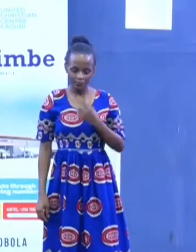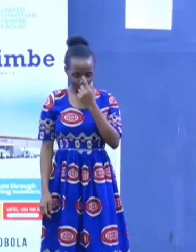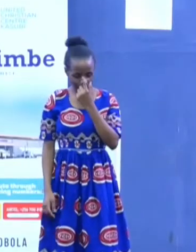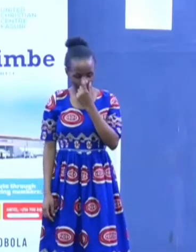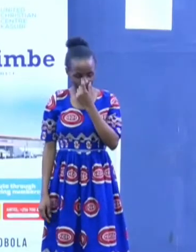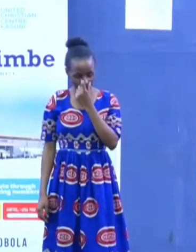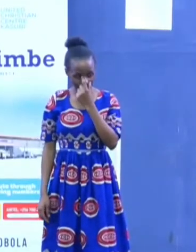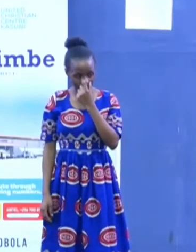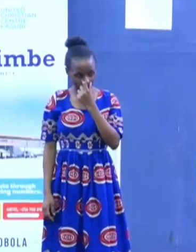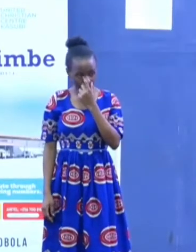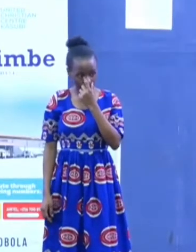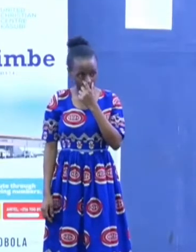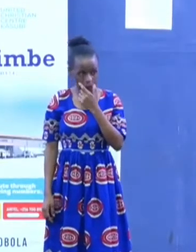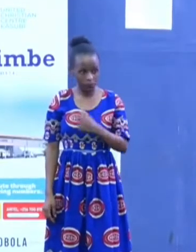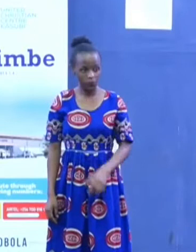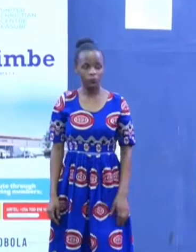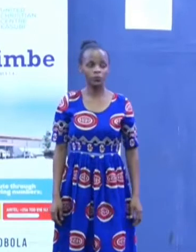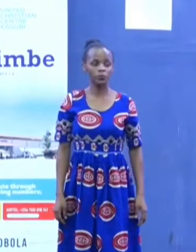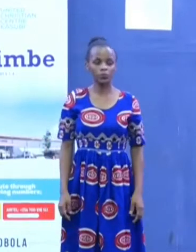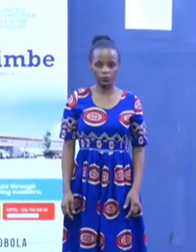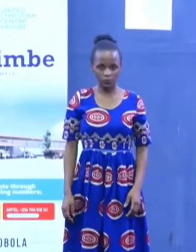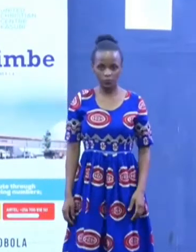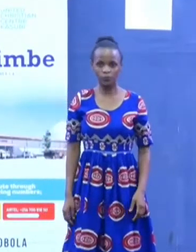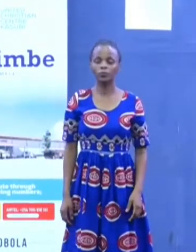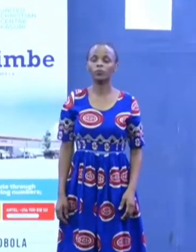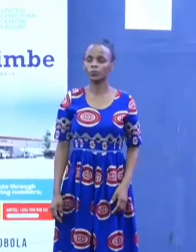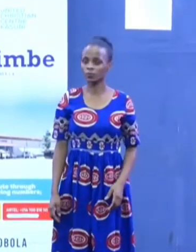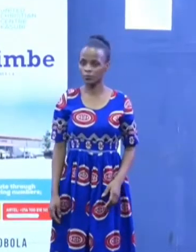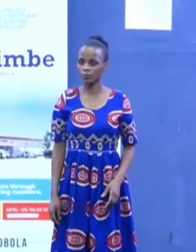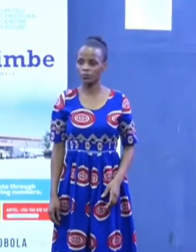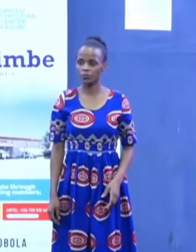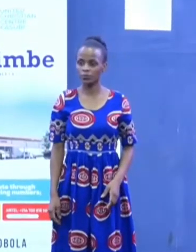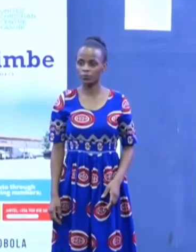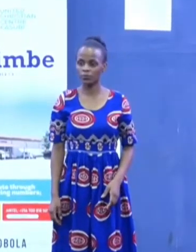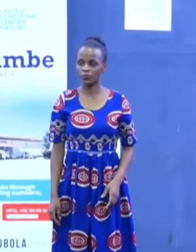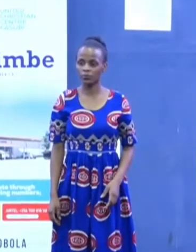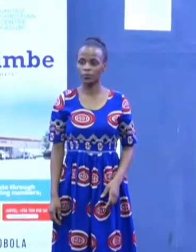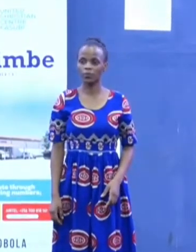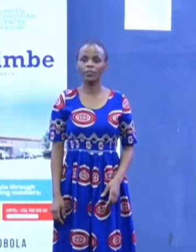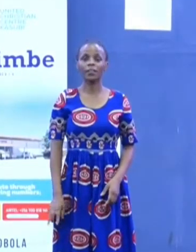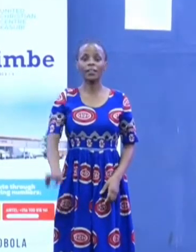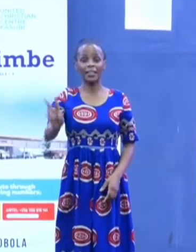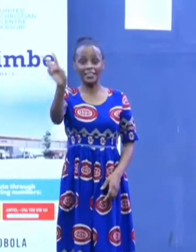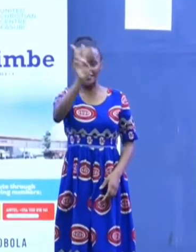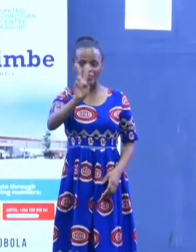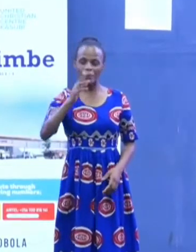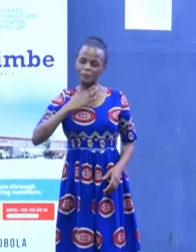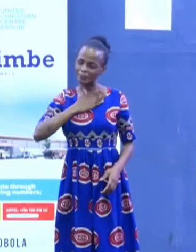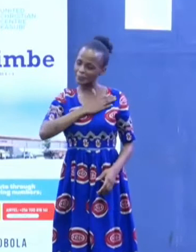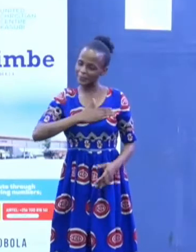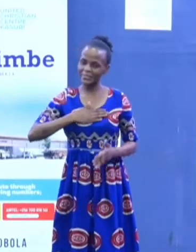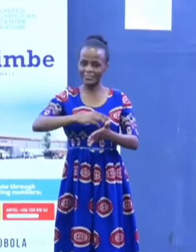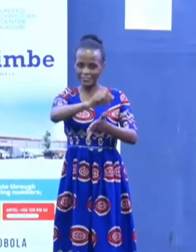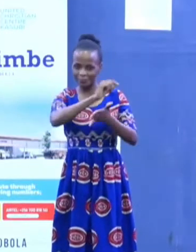him and said, the voice is Jacob's voice, but the hands are the hands of Esau. Mark